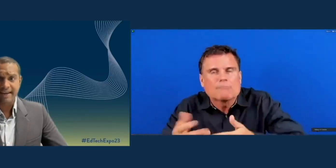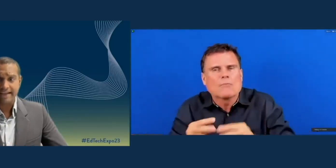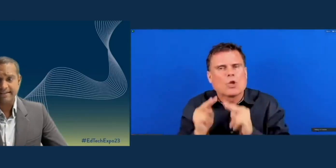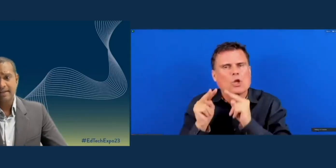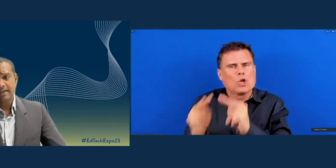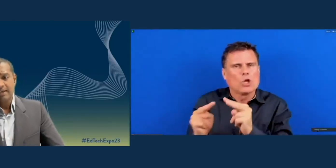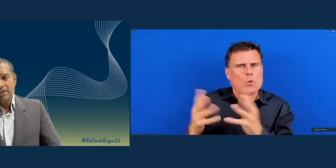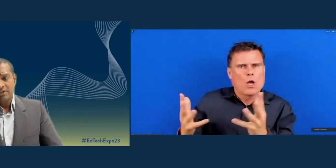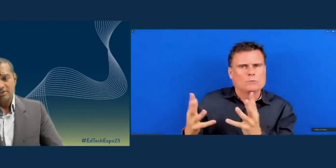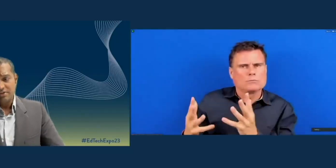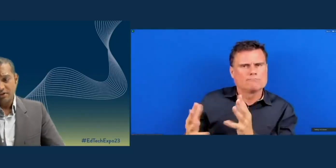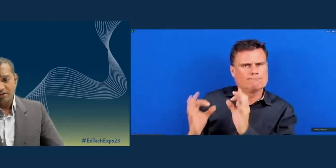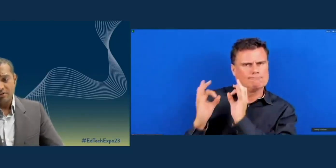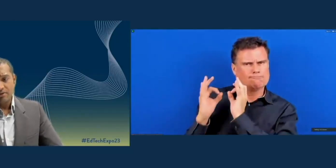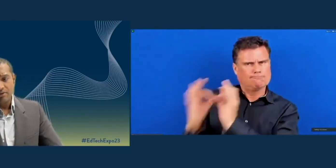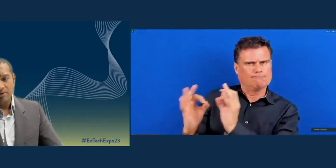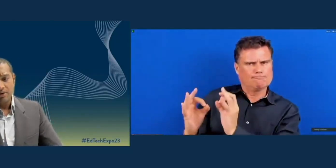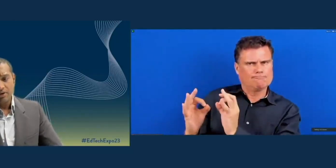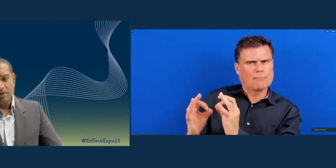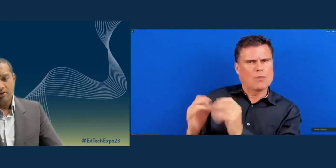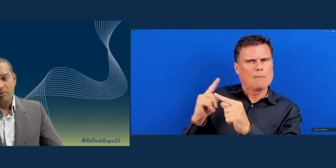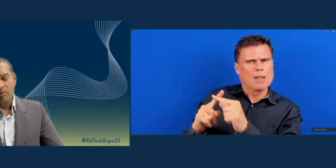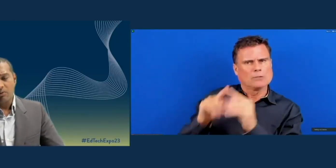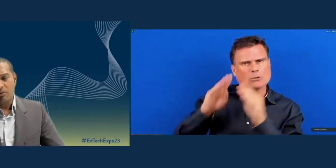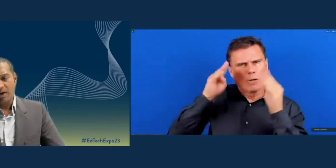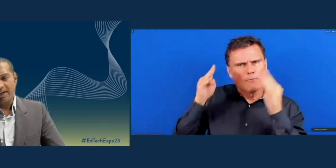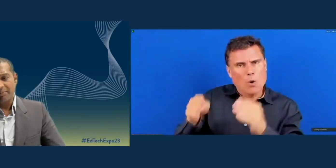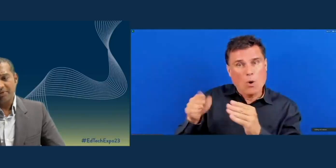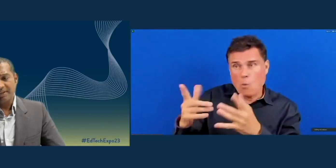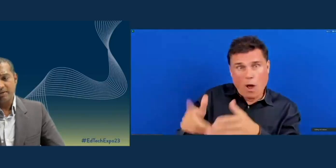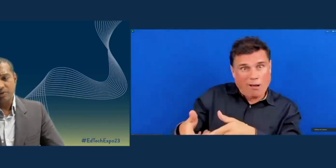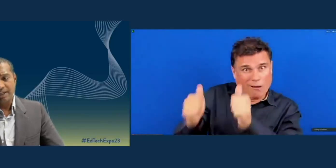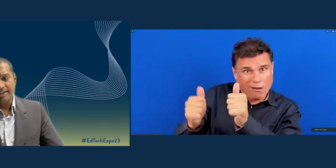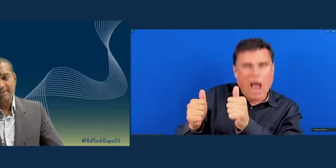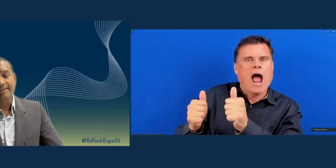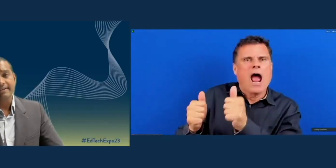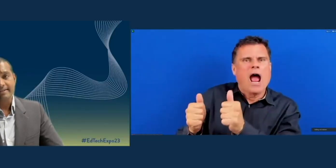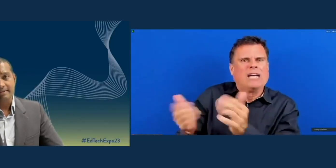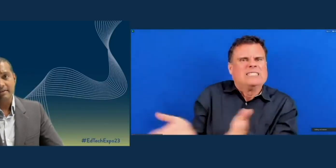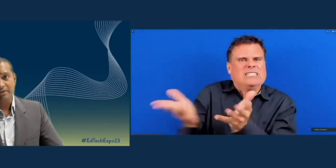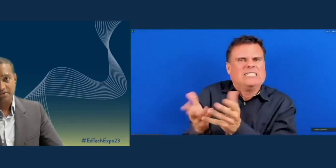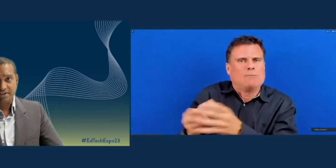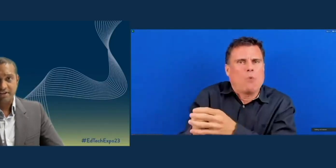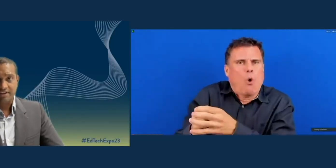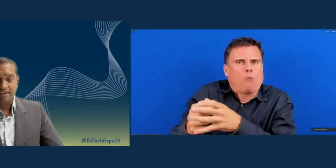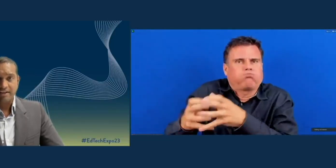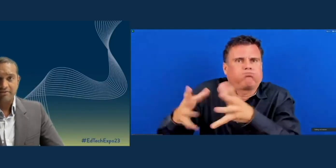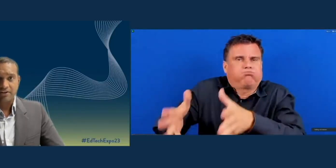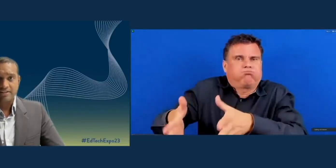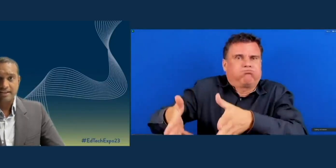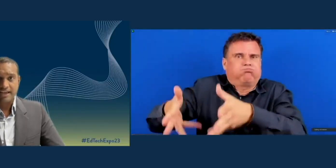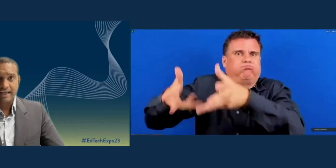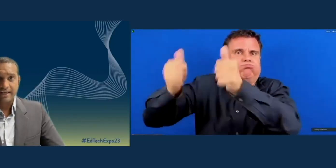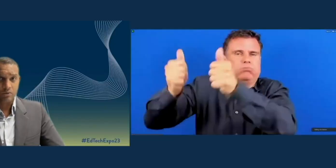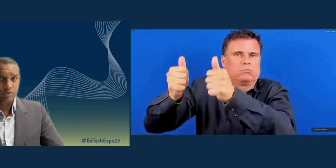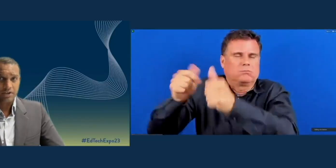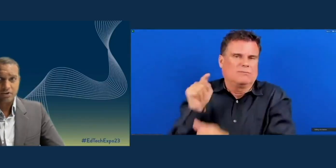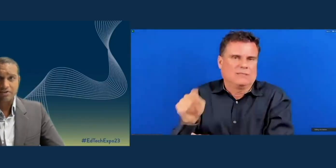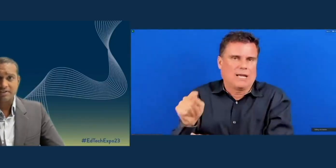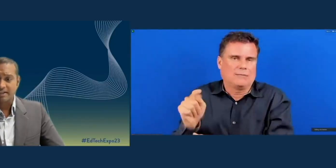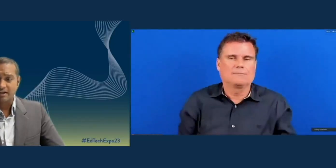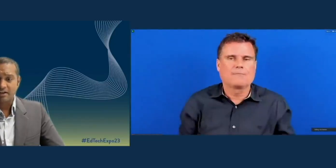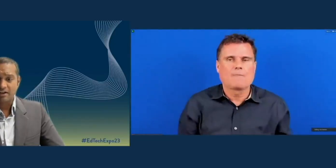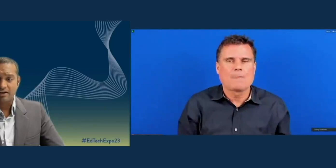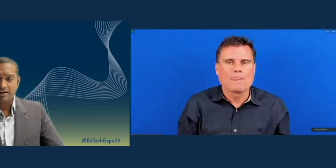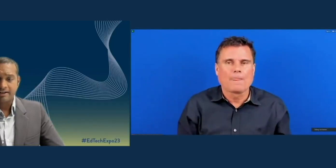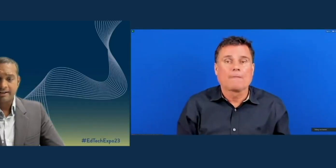accelerate that. So, a couple of things that we didn't consider in advance and are worth